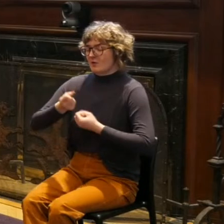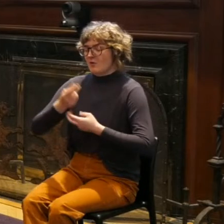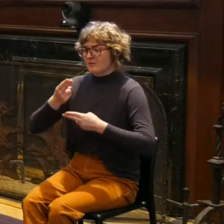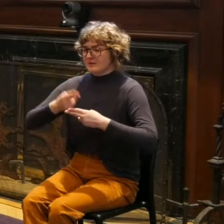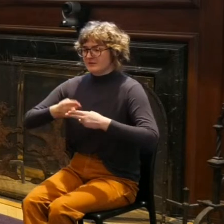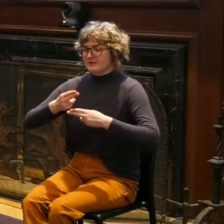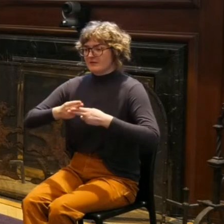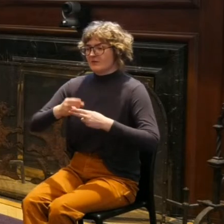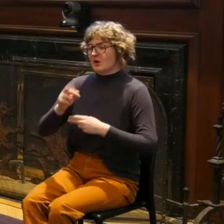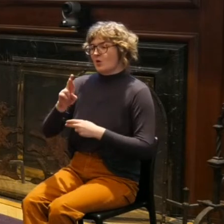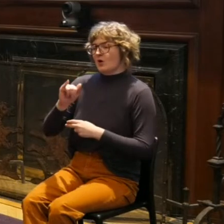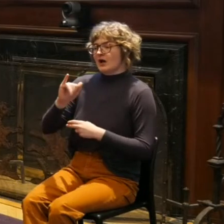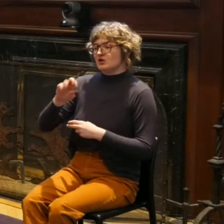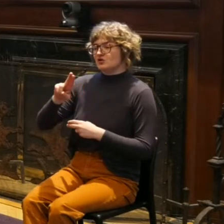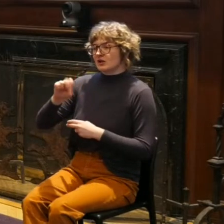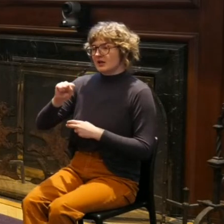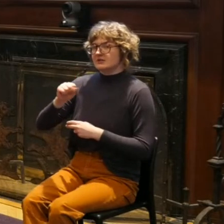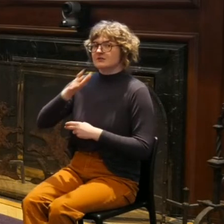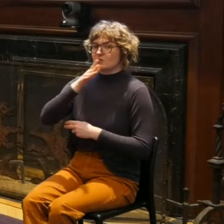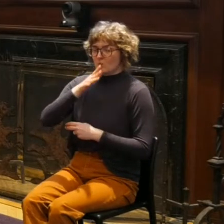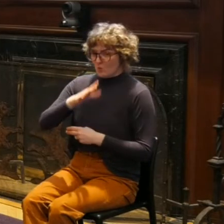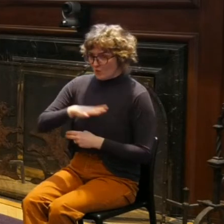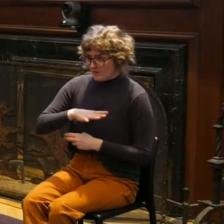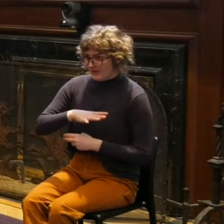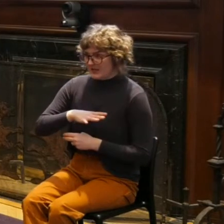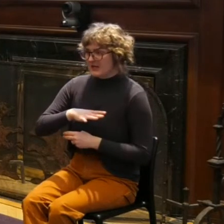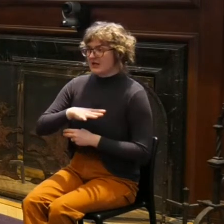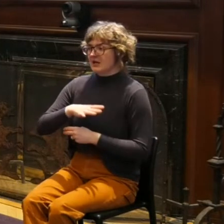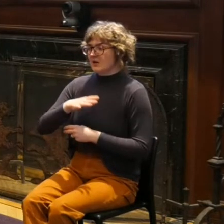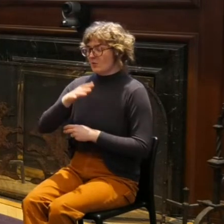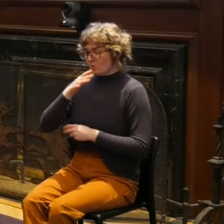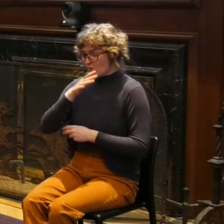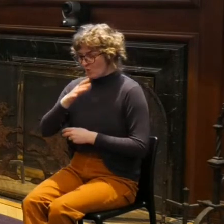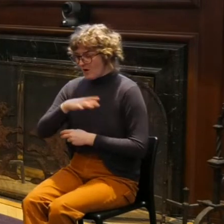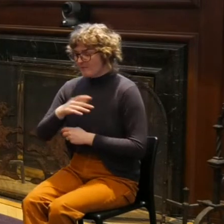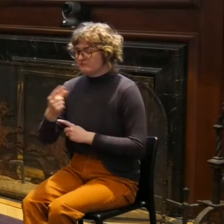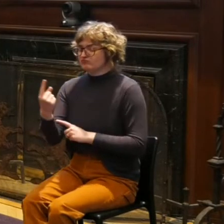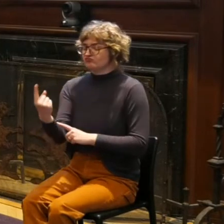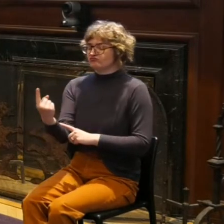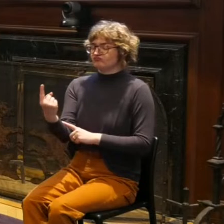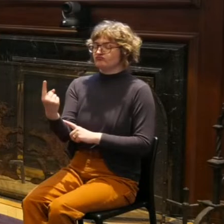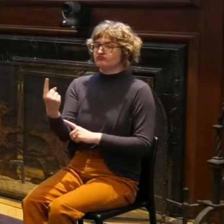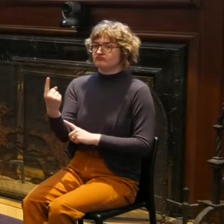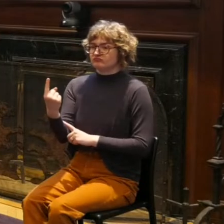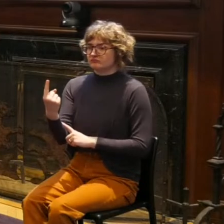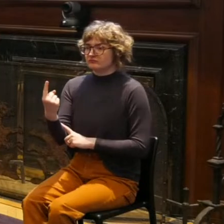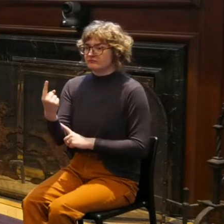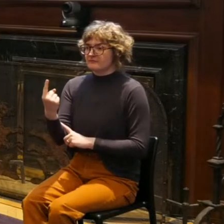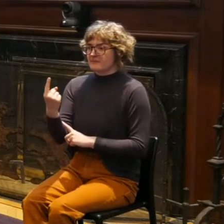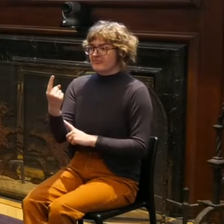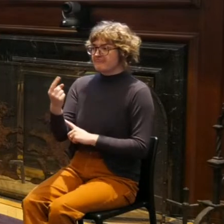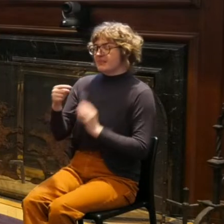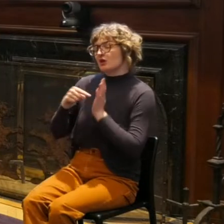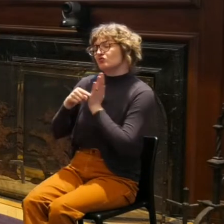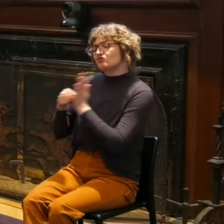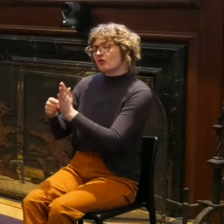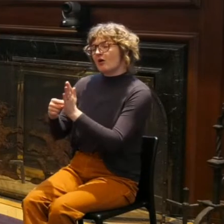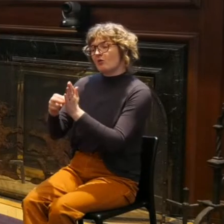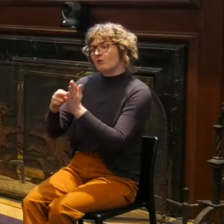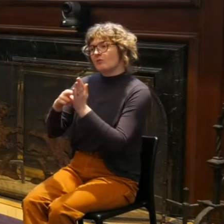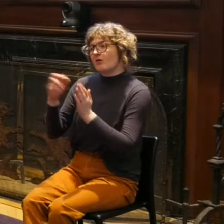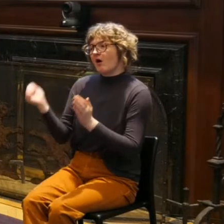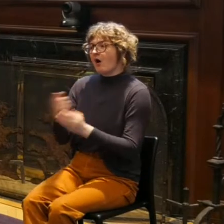poem is called A Righteous Woman. A Righteous Woman. one that can be a tribute to all of